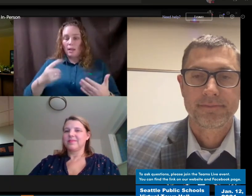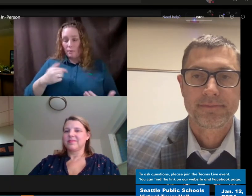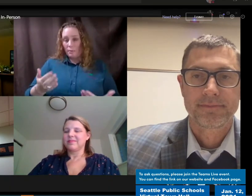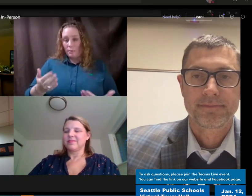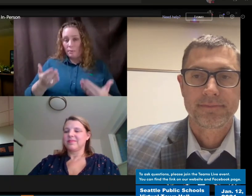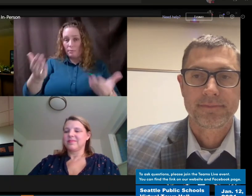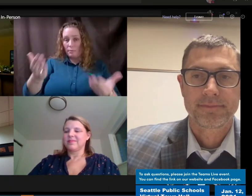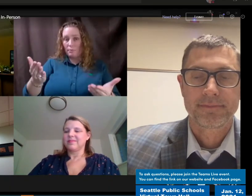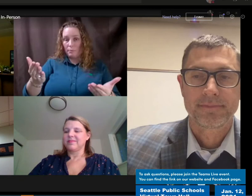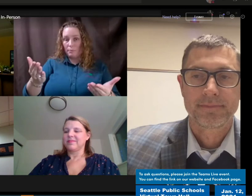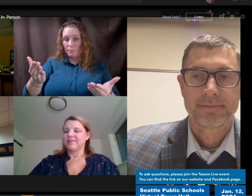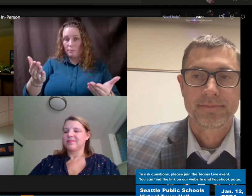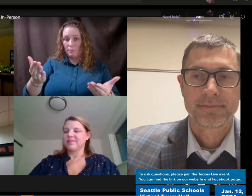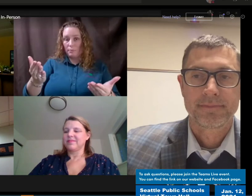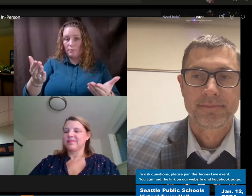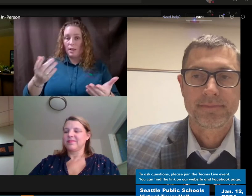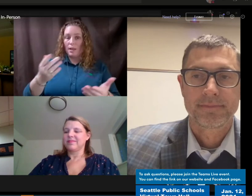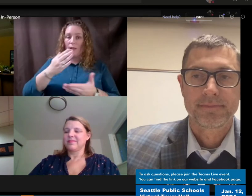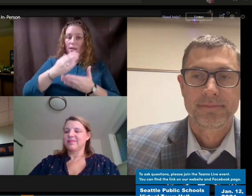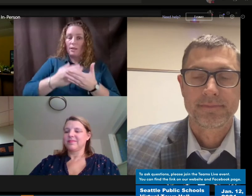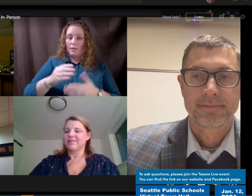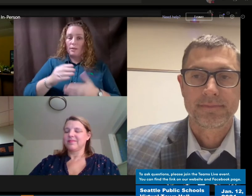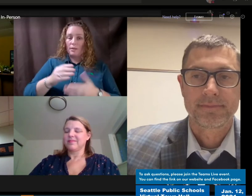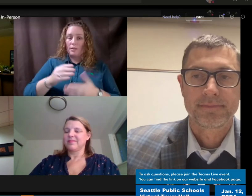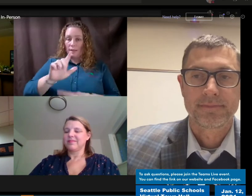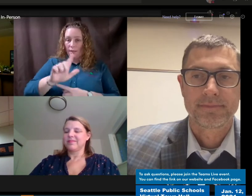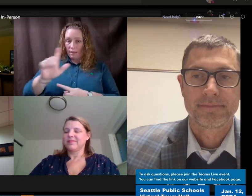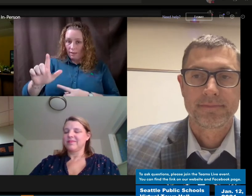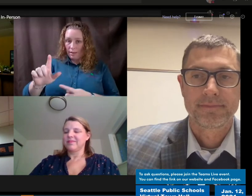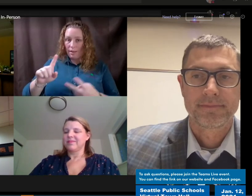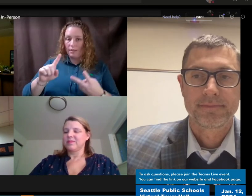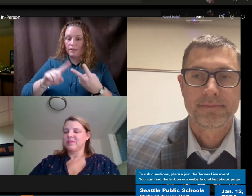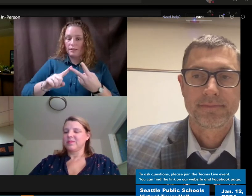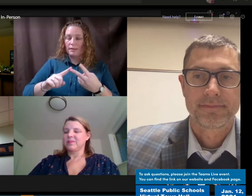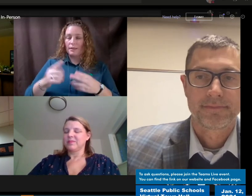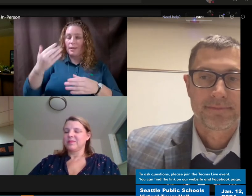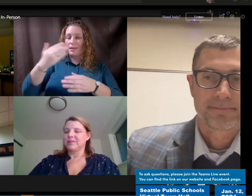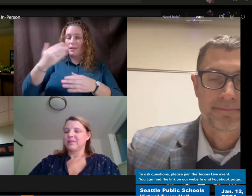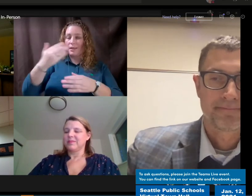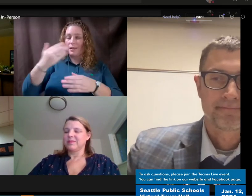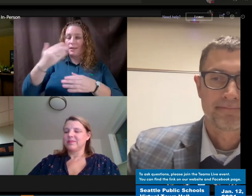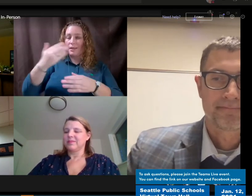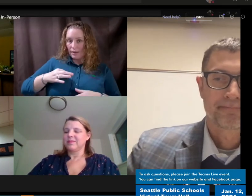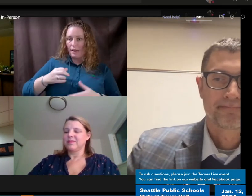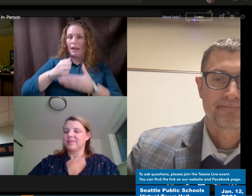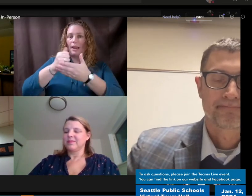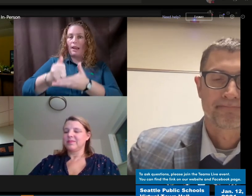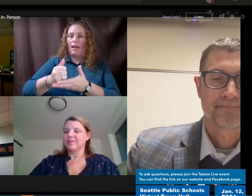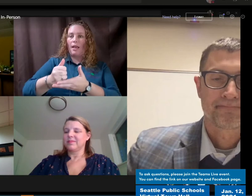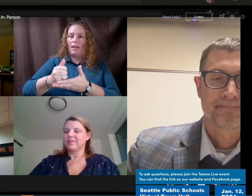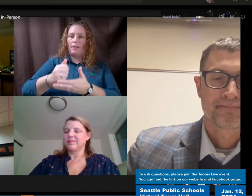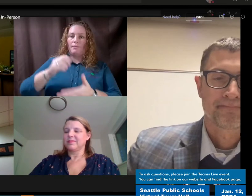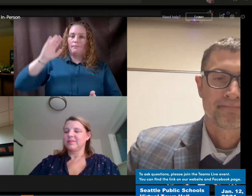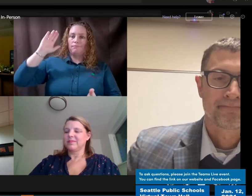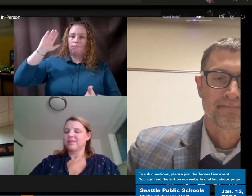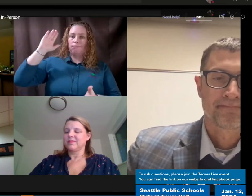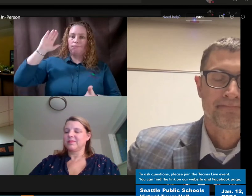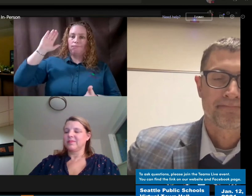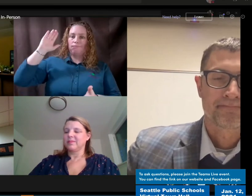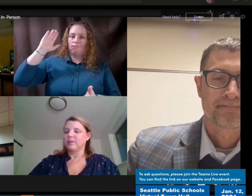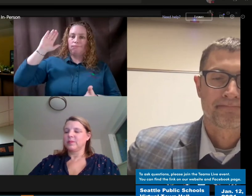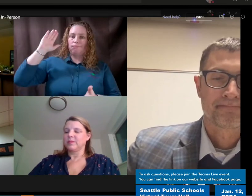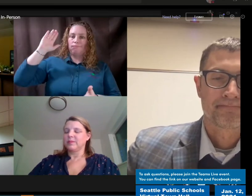use some of our ELL and intervention staff to be able to help lower that classroom ratio. And